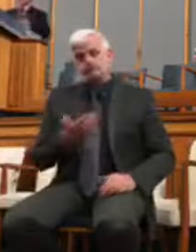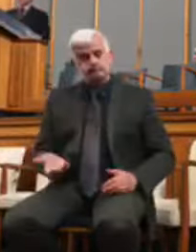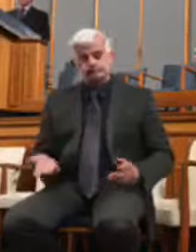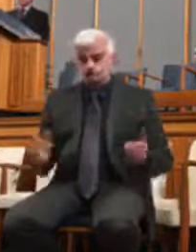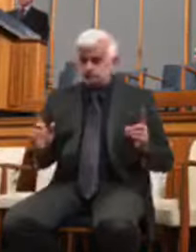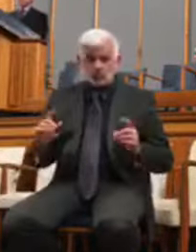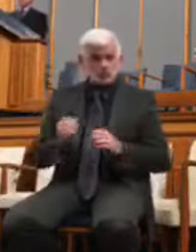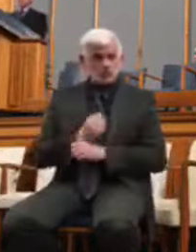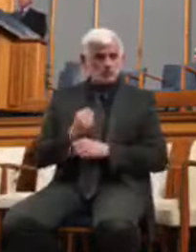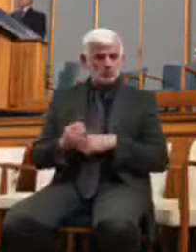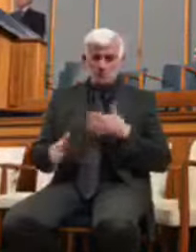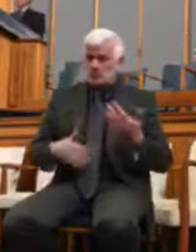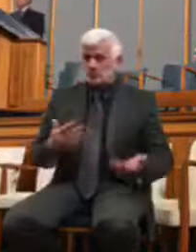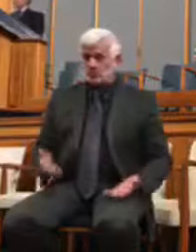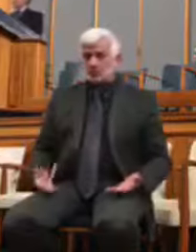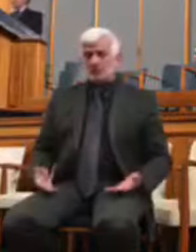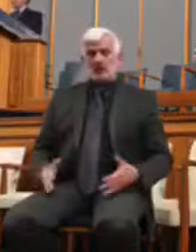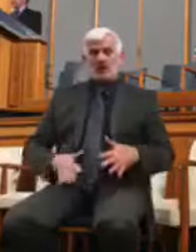else?